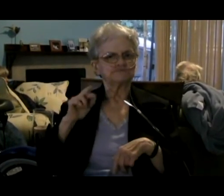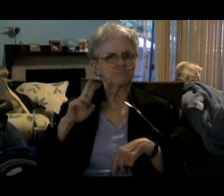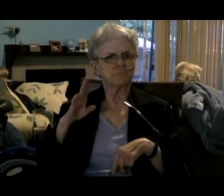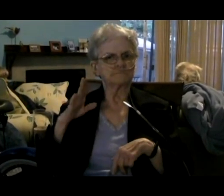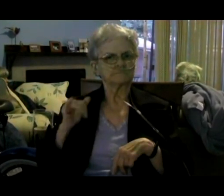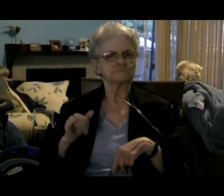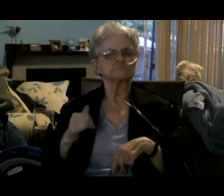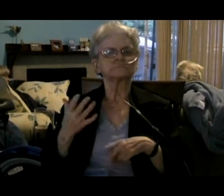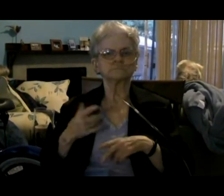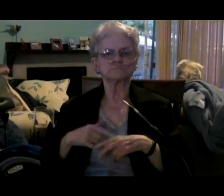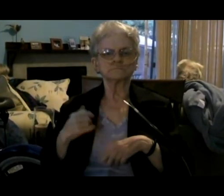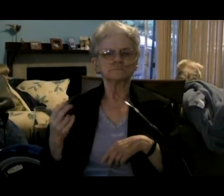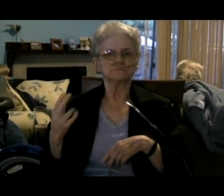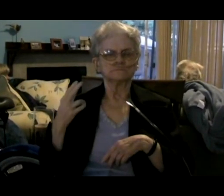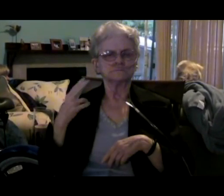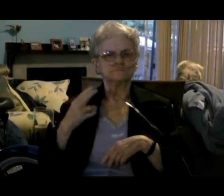and said my name.